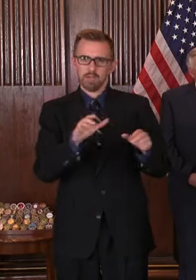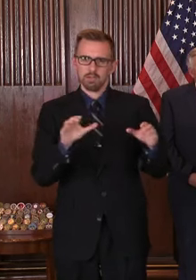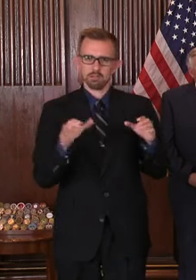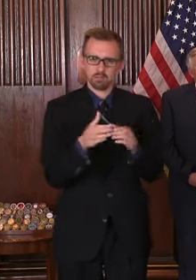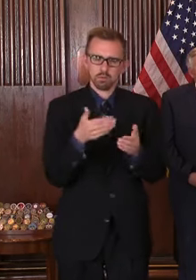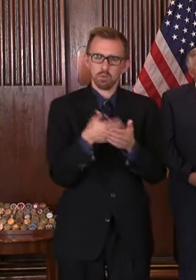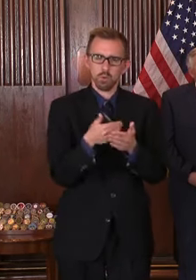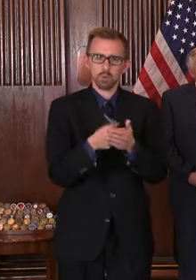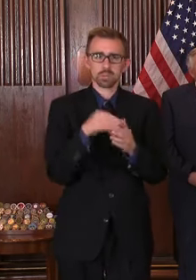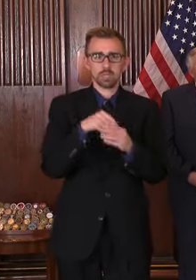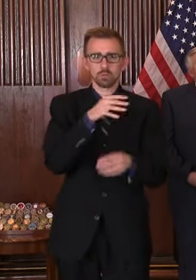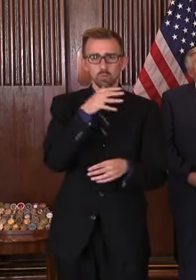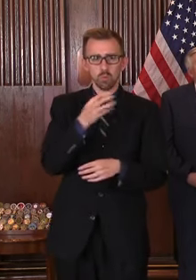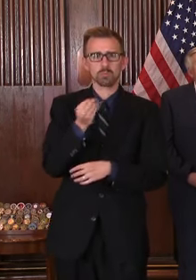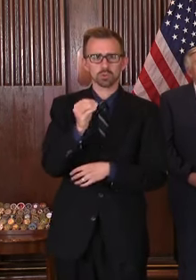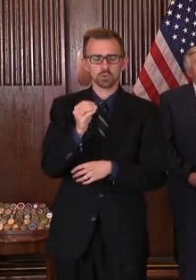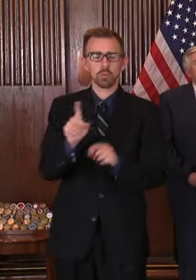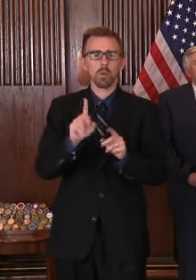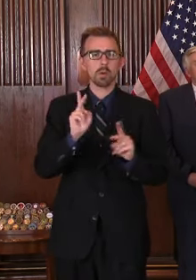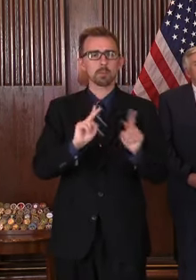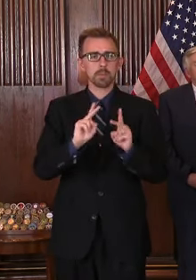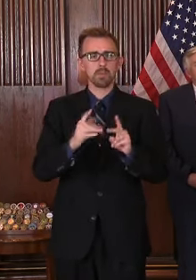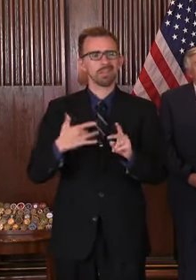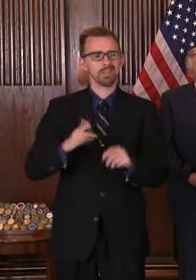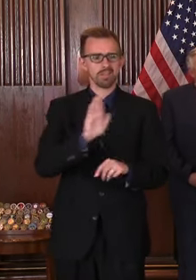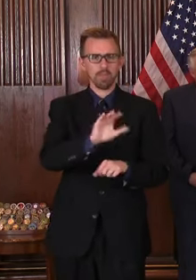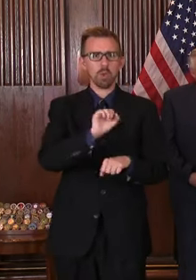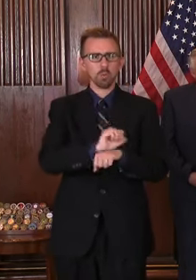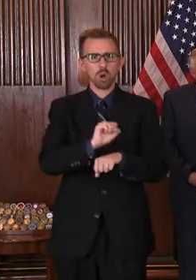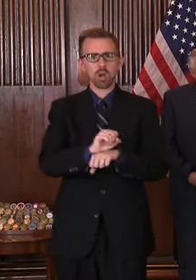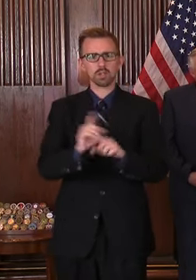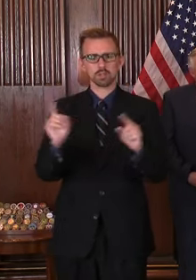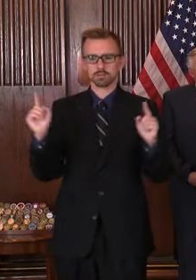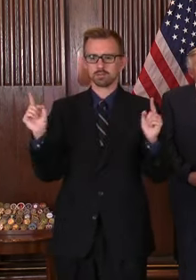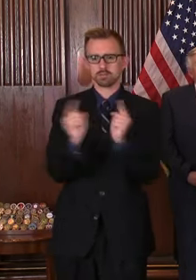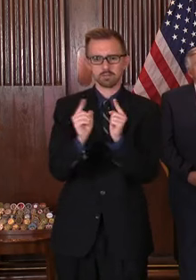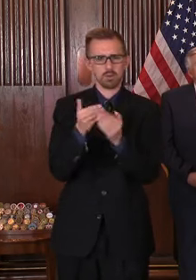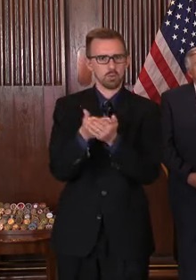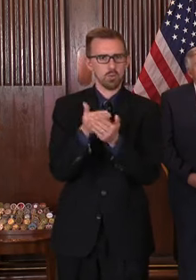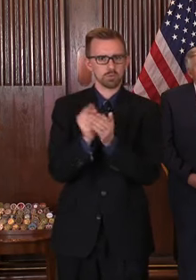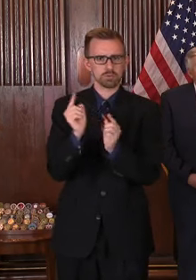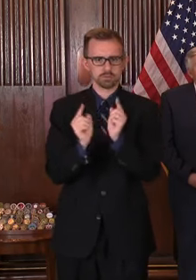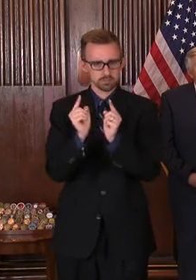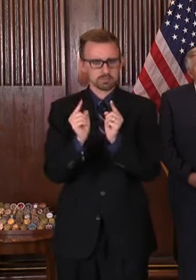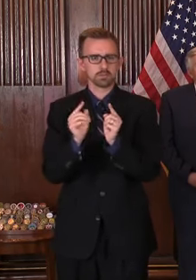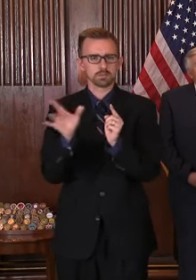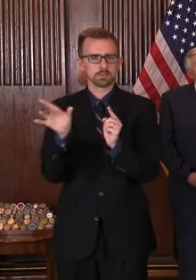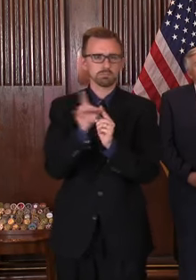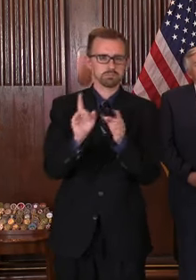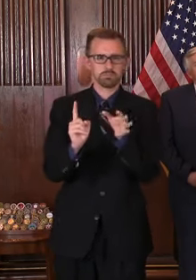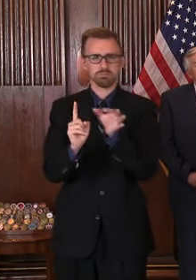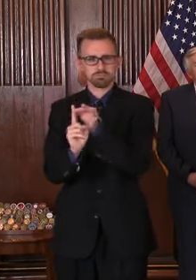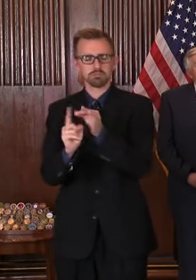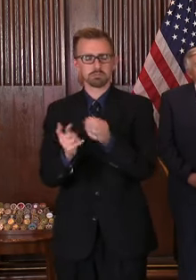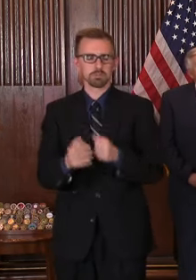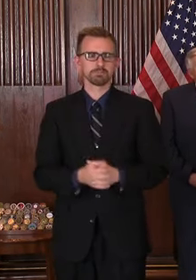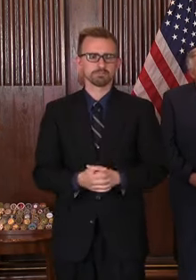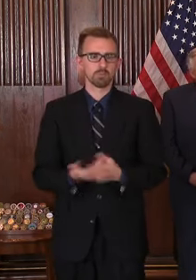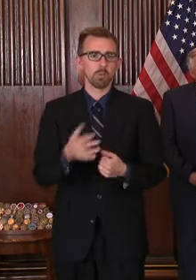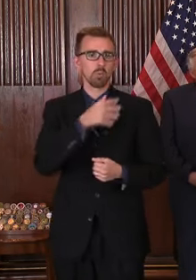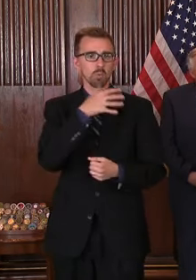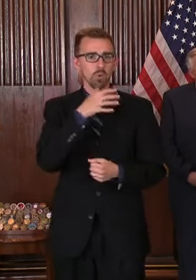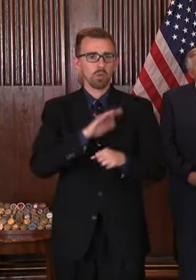facilities in rural Missouri, where people, by the nature of their job, work very close together. And so rural